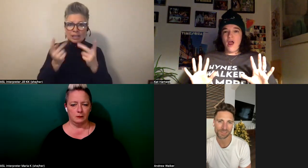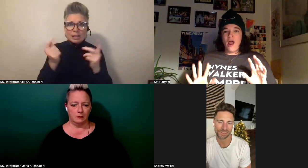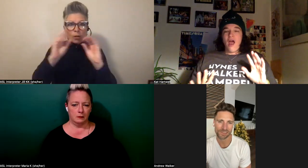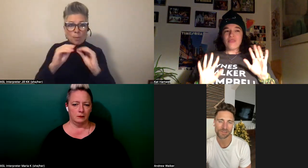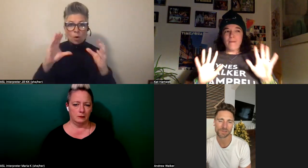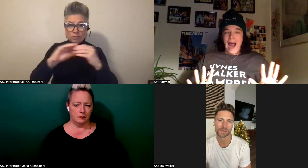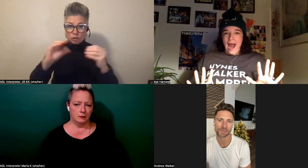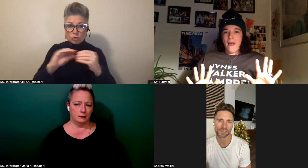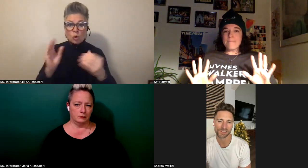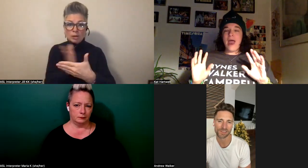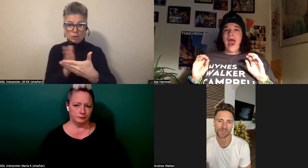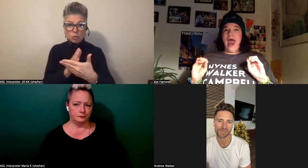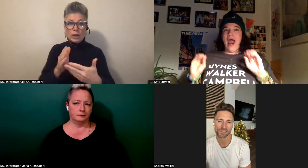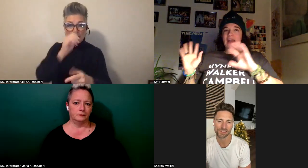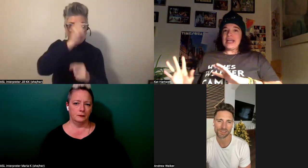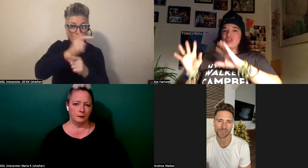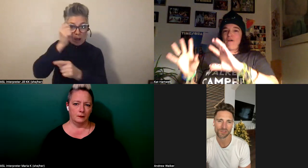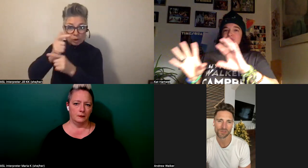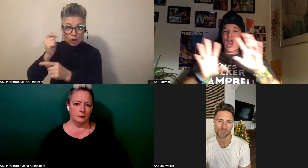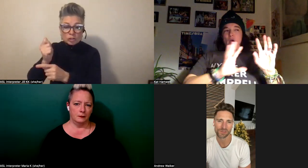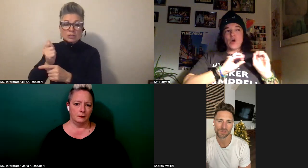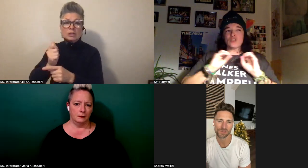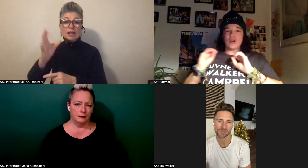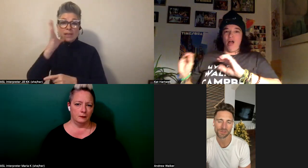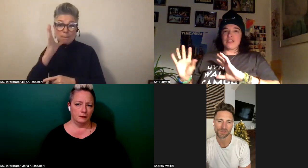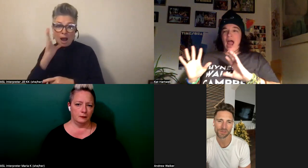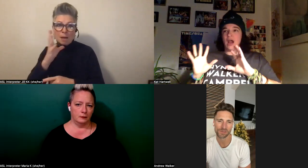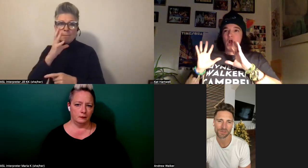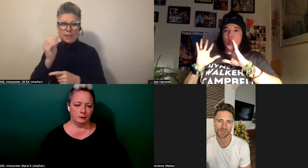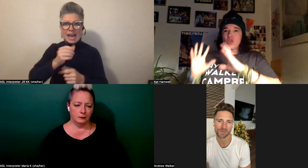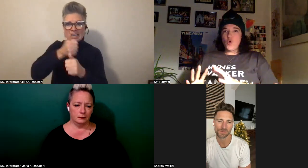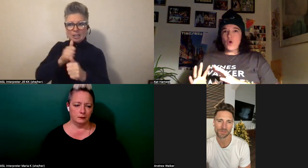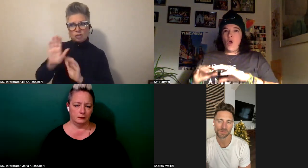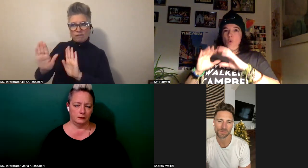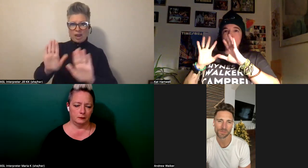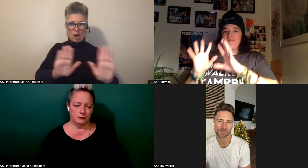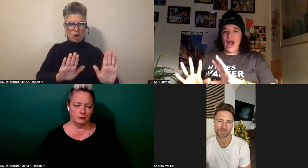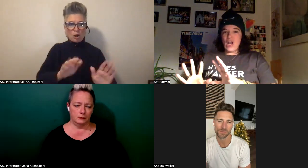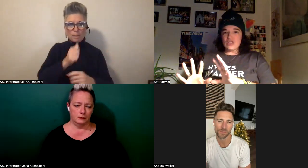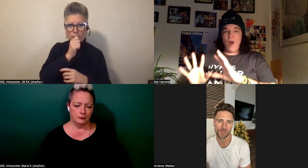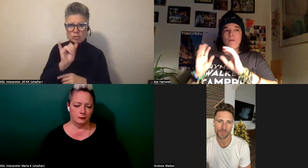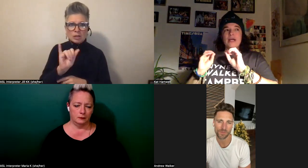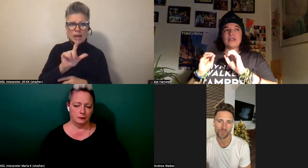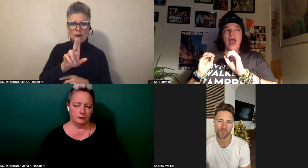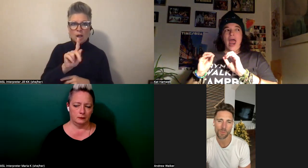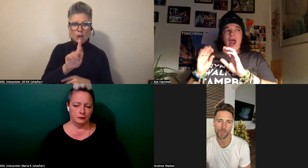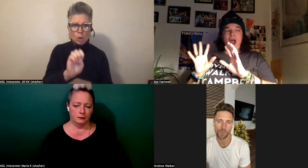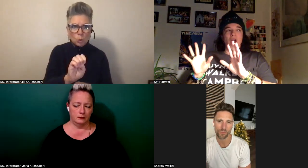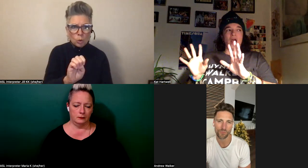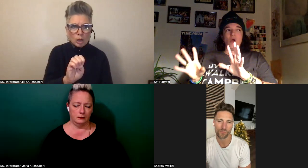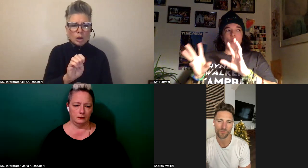brothers, the mom, and each of their partners, like Luke with the fire